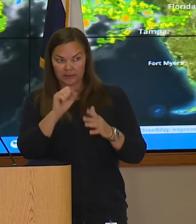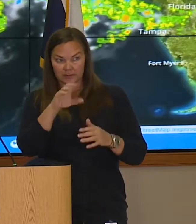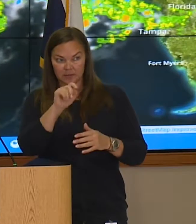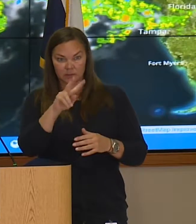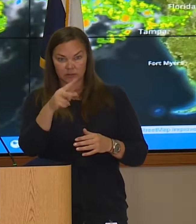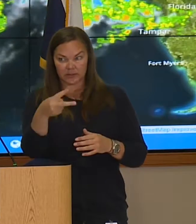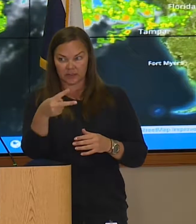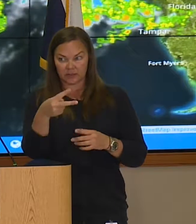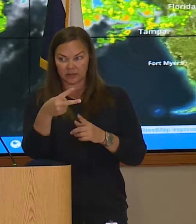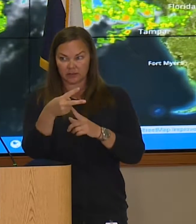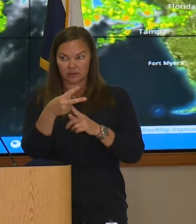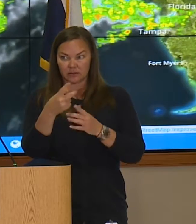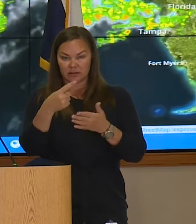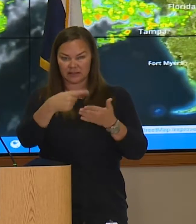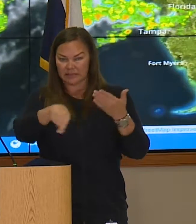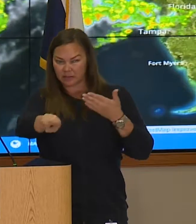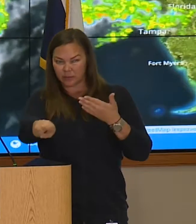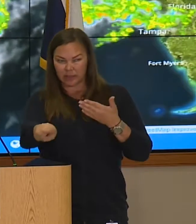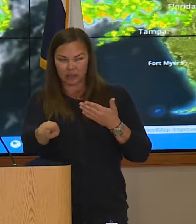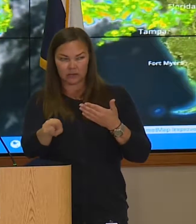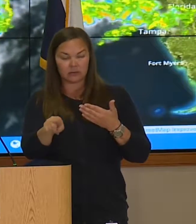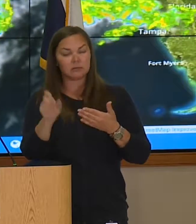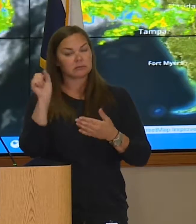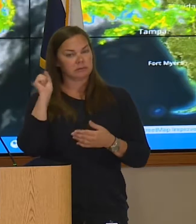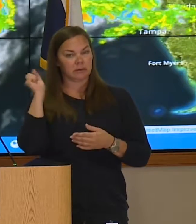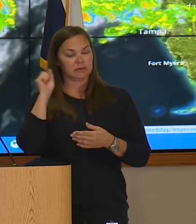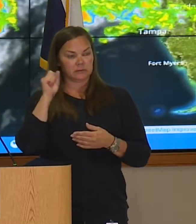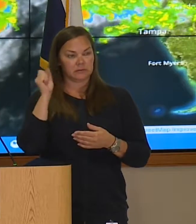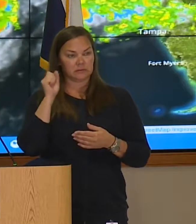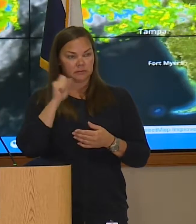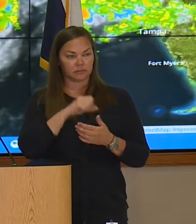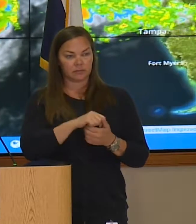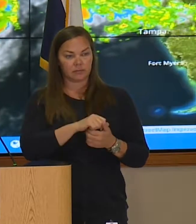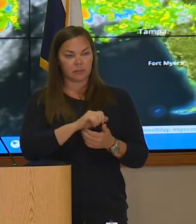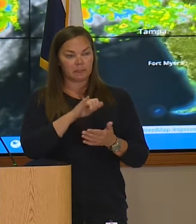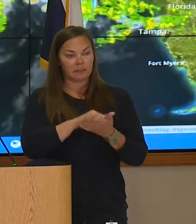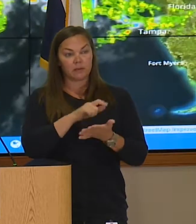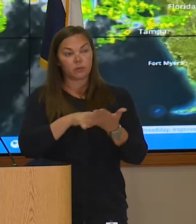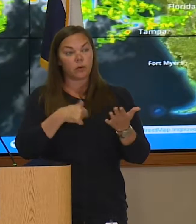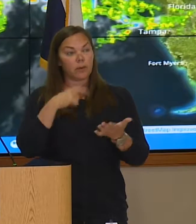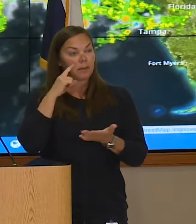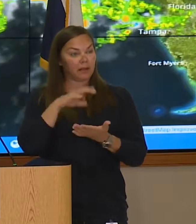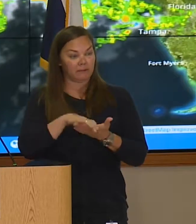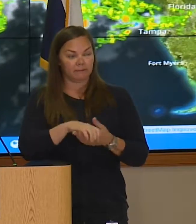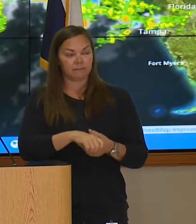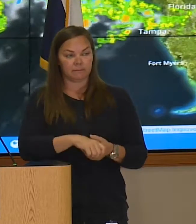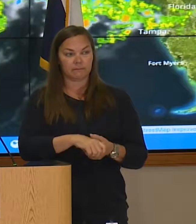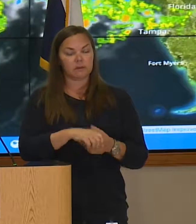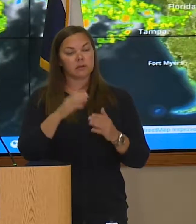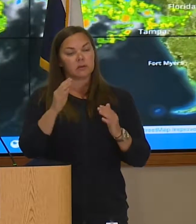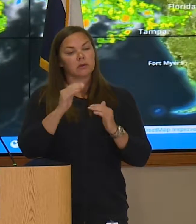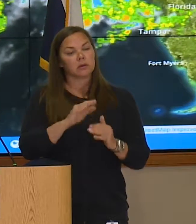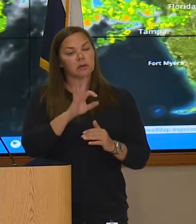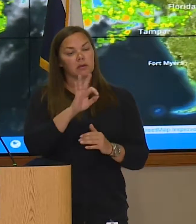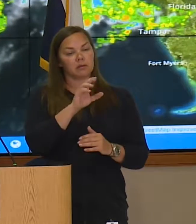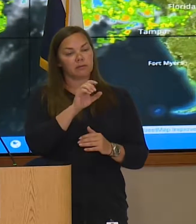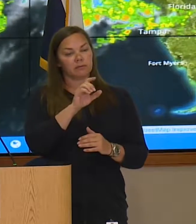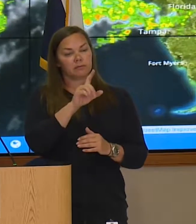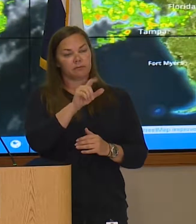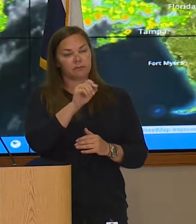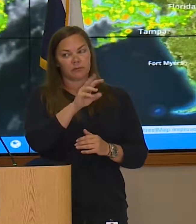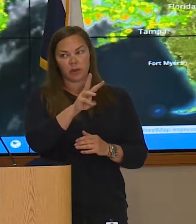September the 2nd, which I think would be next week. Yes, Okay. that's what we believe. And if we go back to the flow data for a